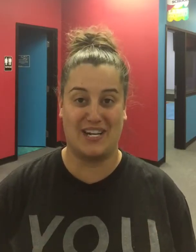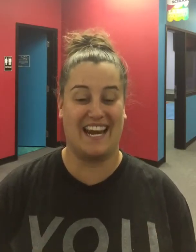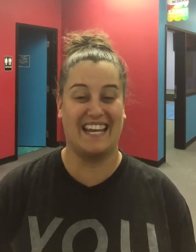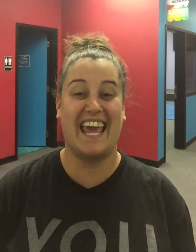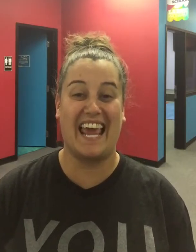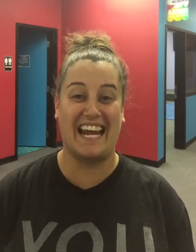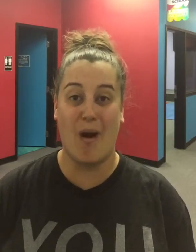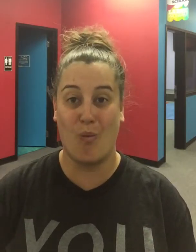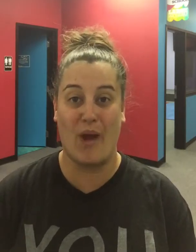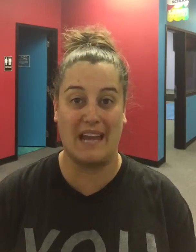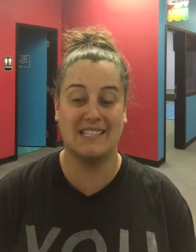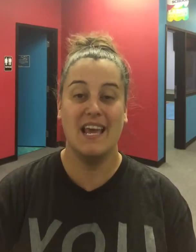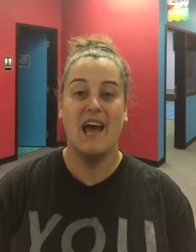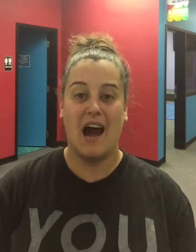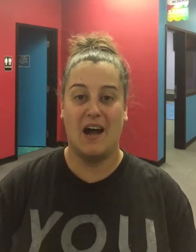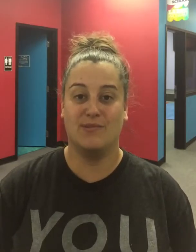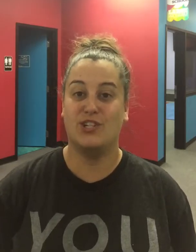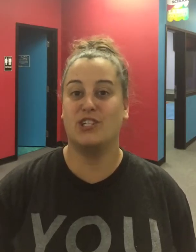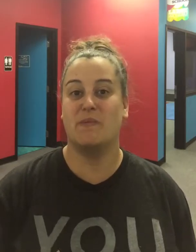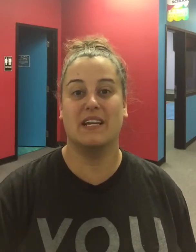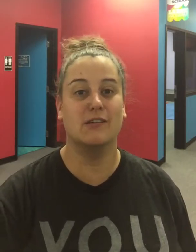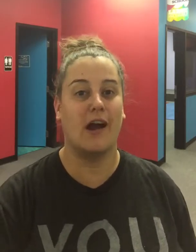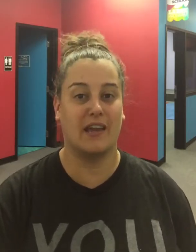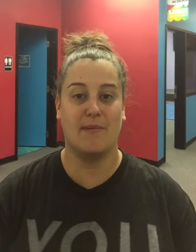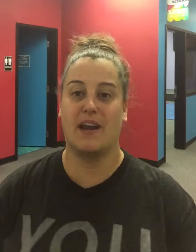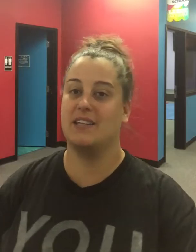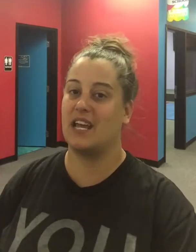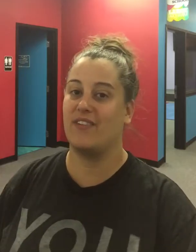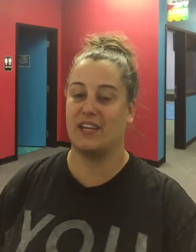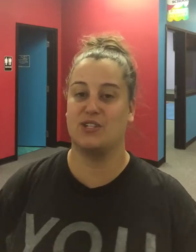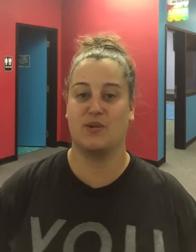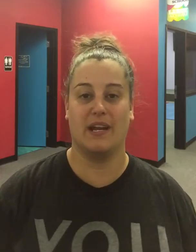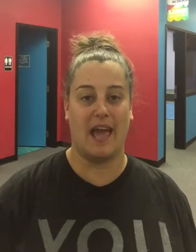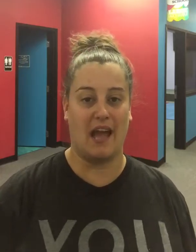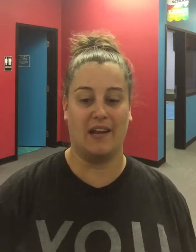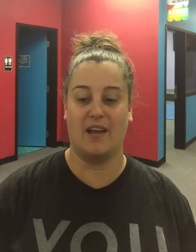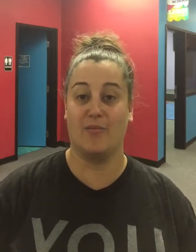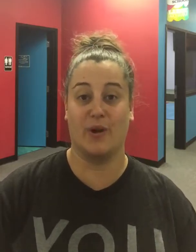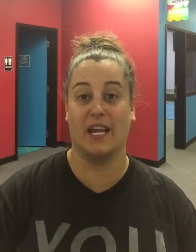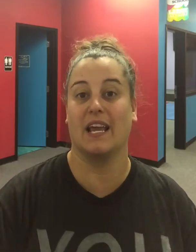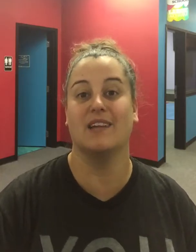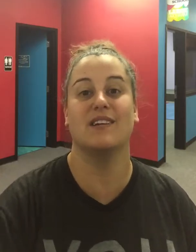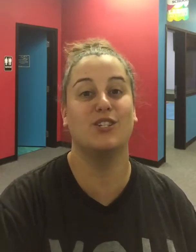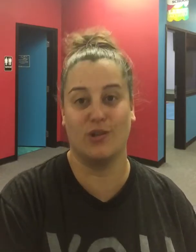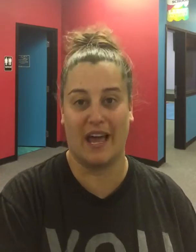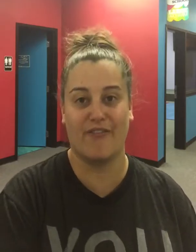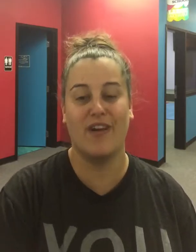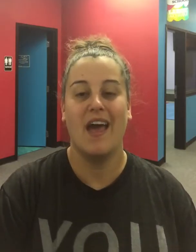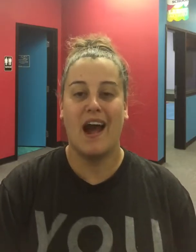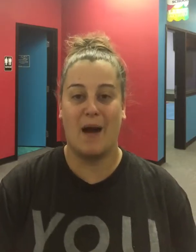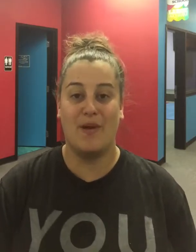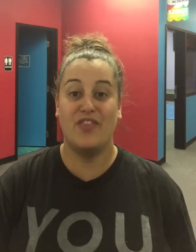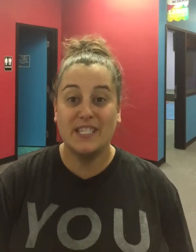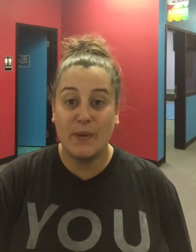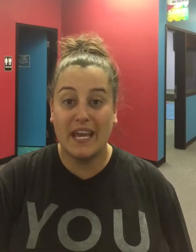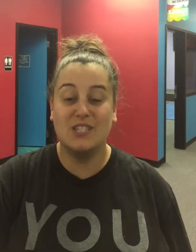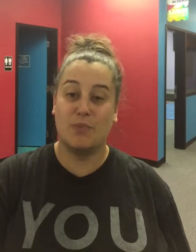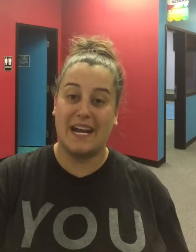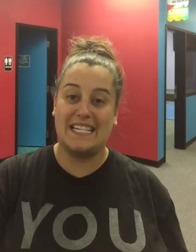and I cannot wait to just begin talking about it and diving into it and bringing it to life. This weekend's bright idea